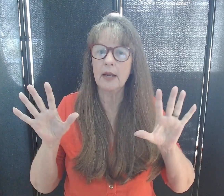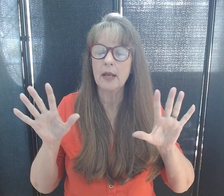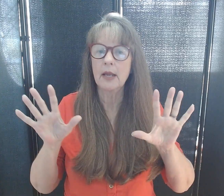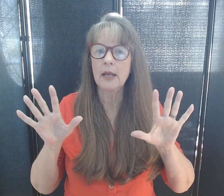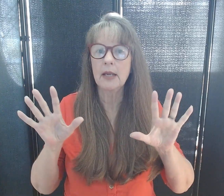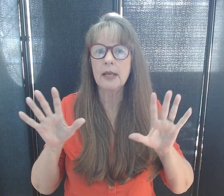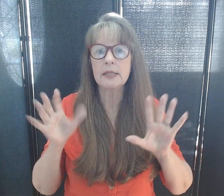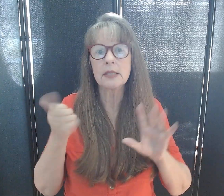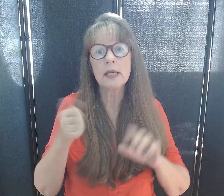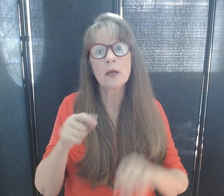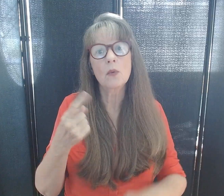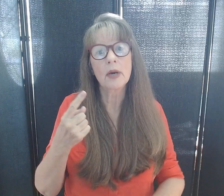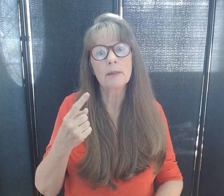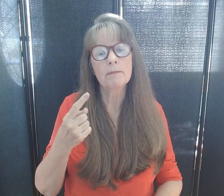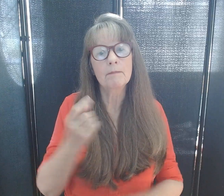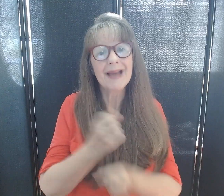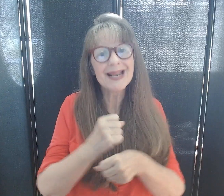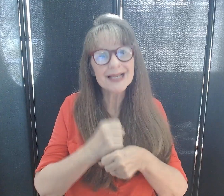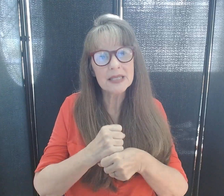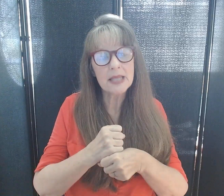in case anyone makes that,